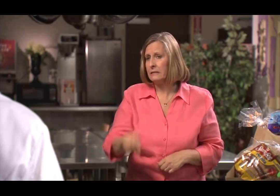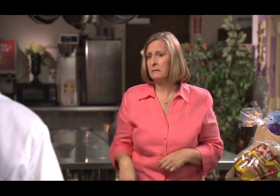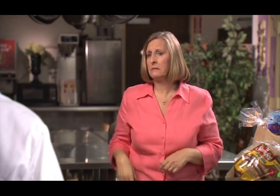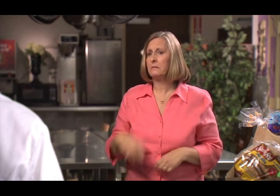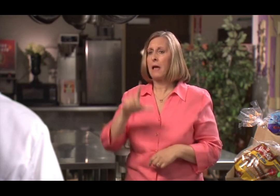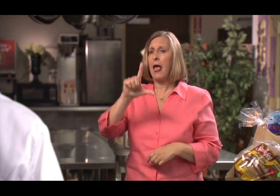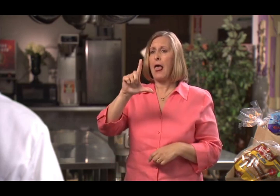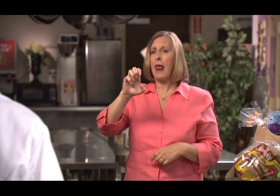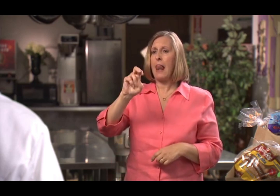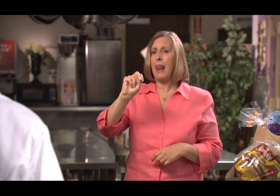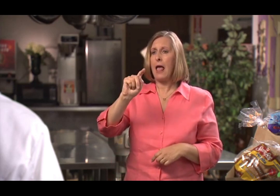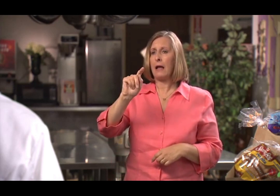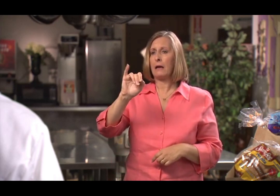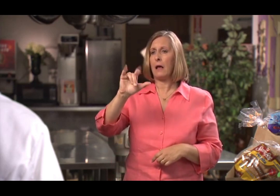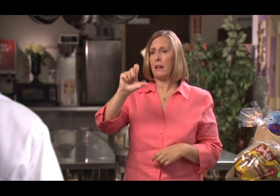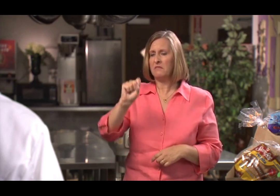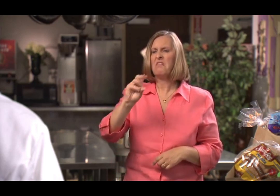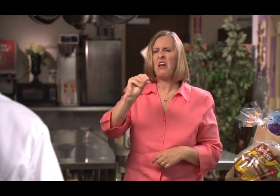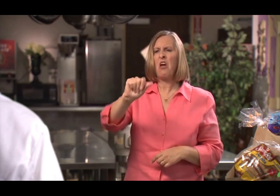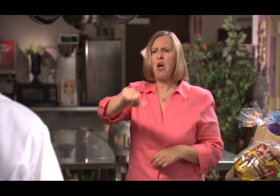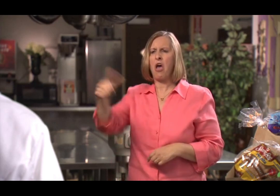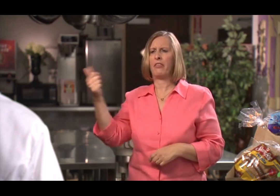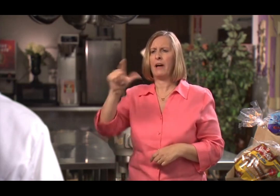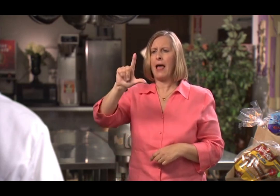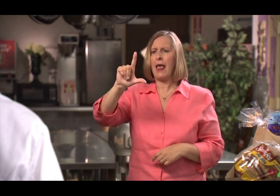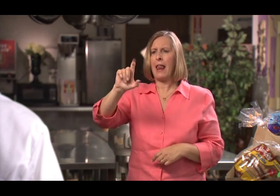beans, lentils, and other legumes throughout the rest of the week.